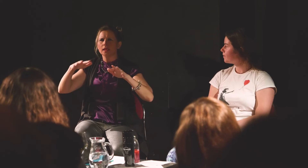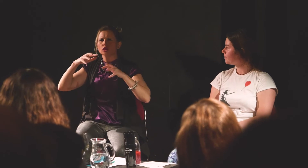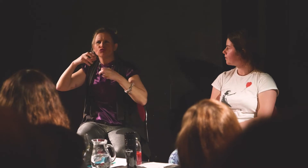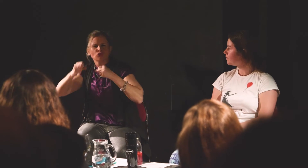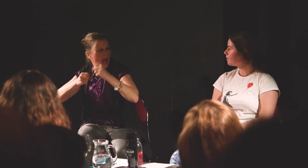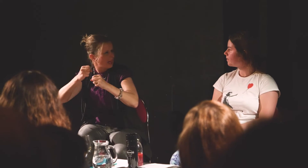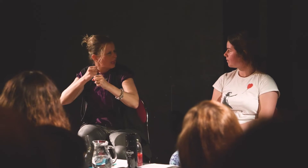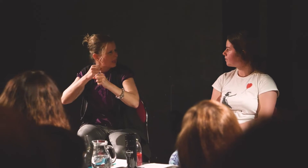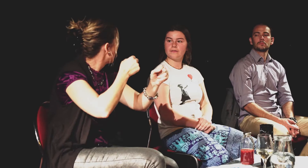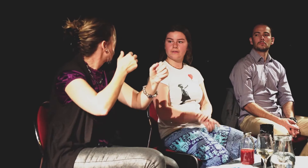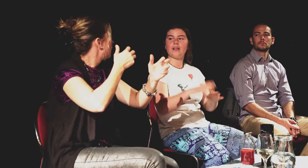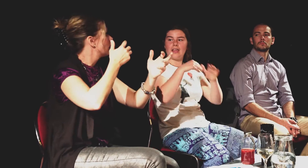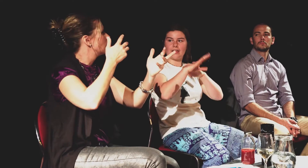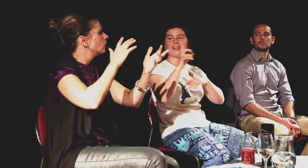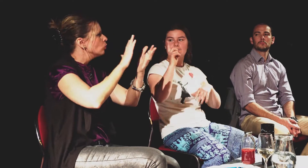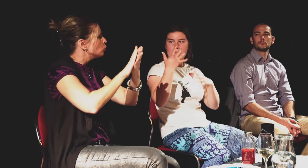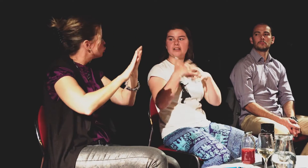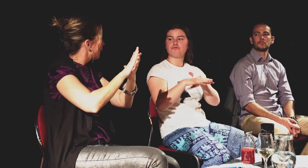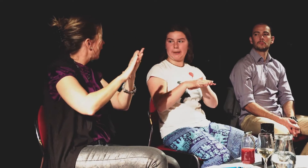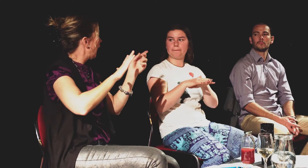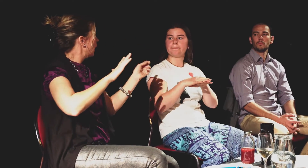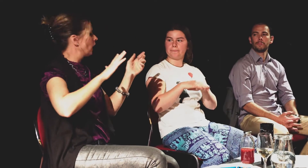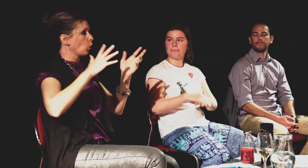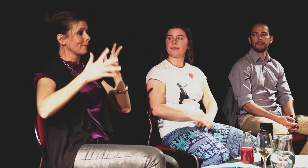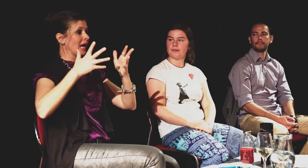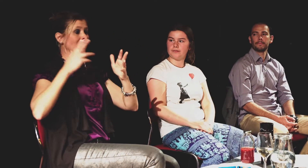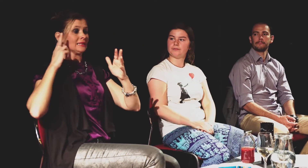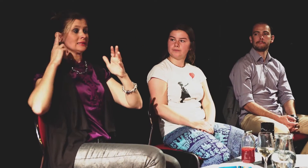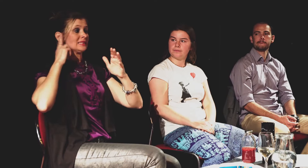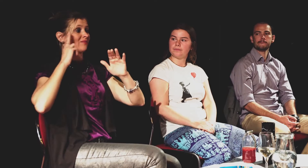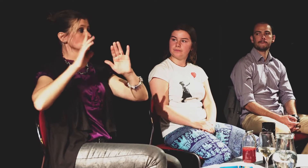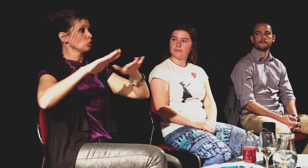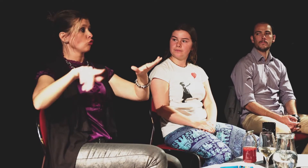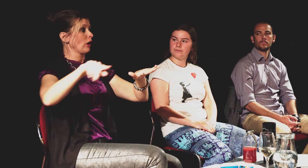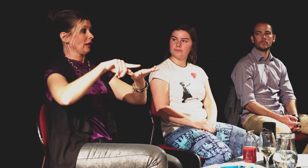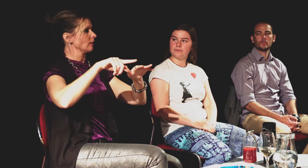deaf people. Now, in terms of the struggles, what were you meaning? Were you